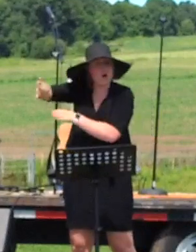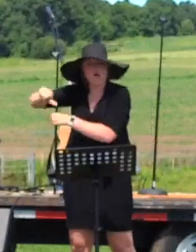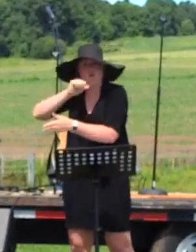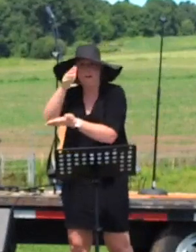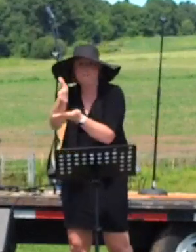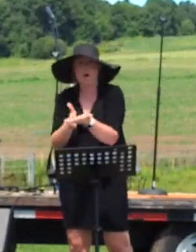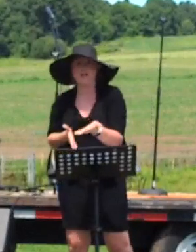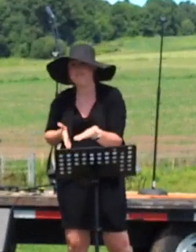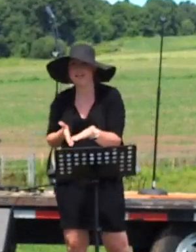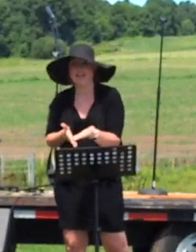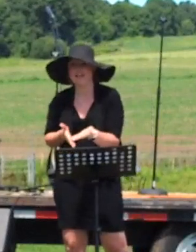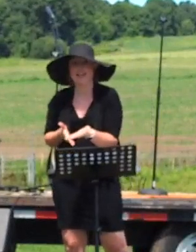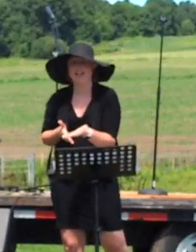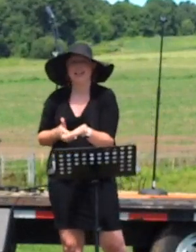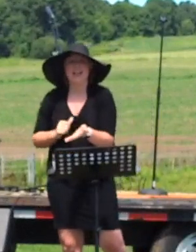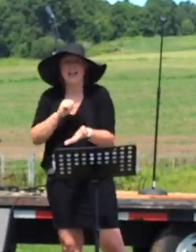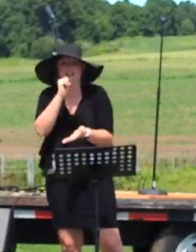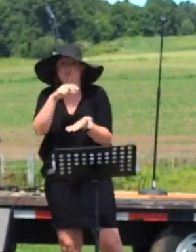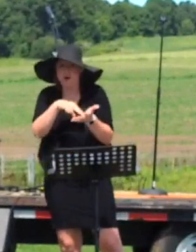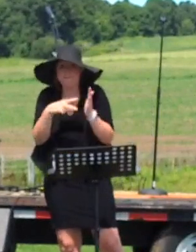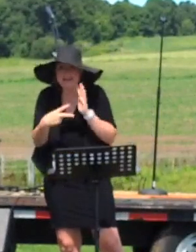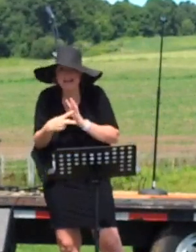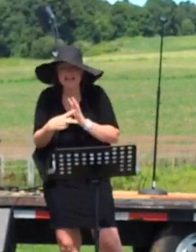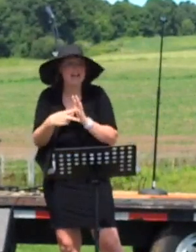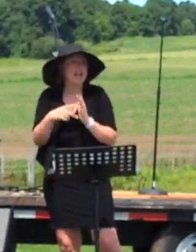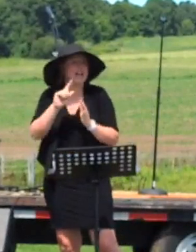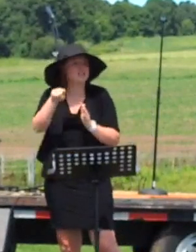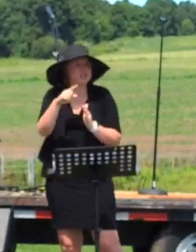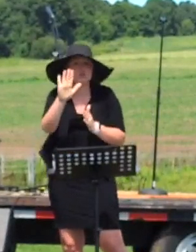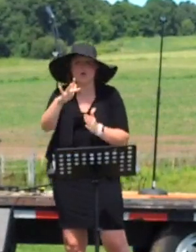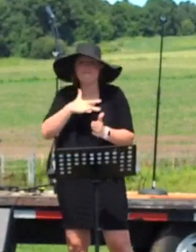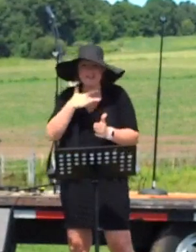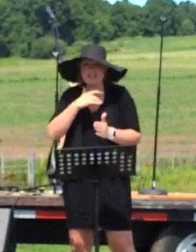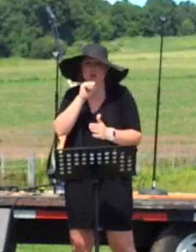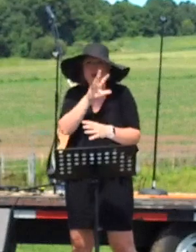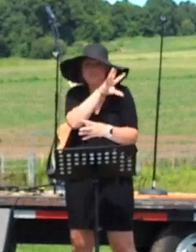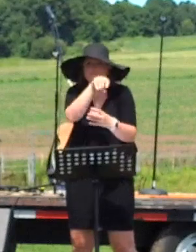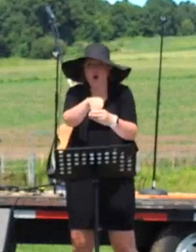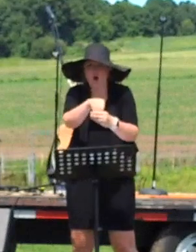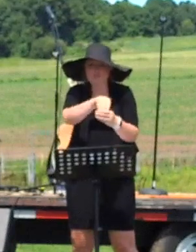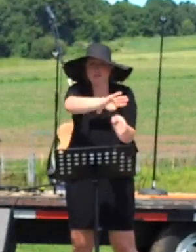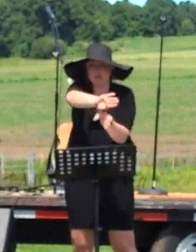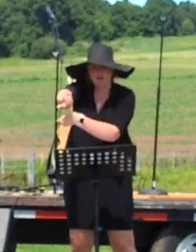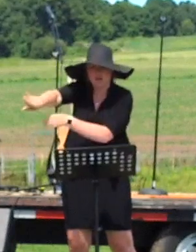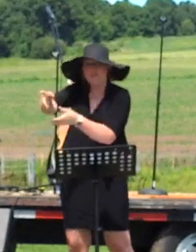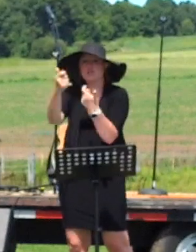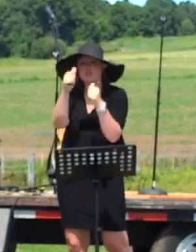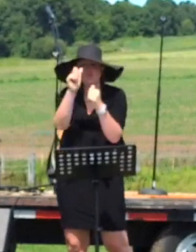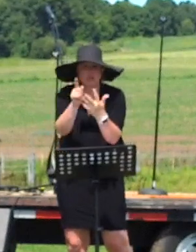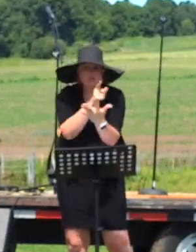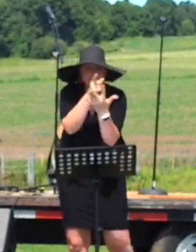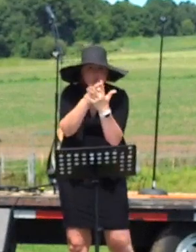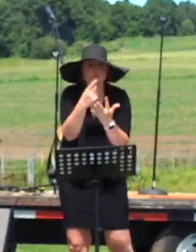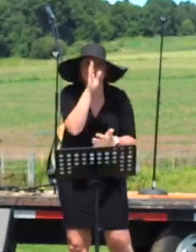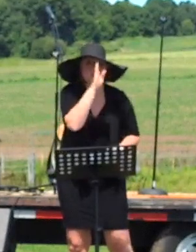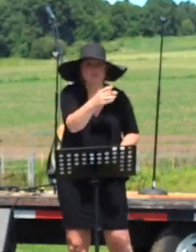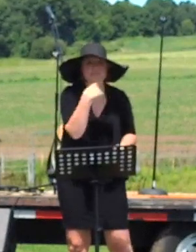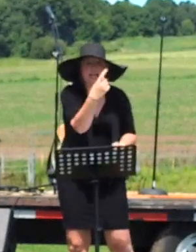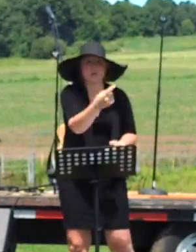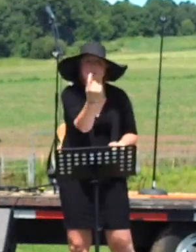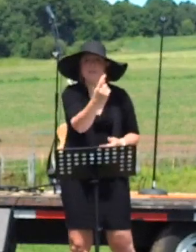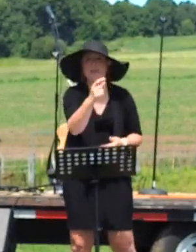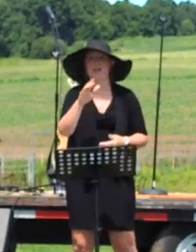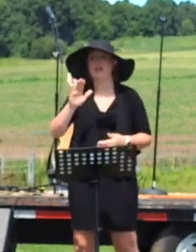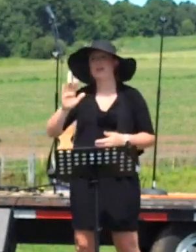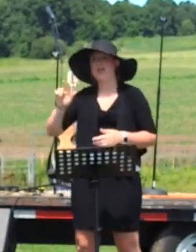And that's not intended to be mean. It's just reality. They're just trying to convey something to you. And the way that you feel